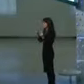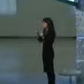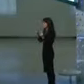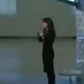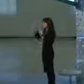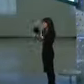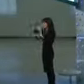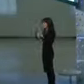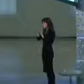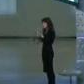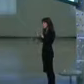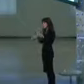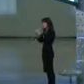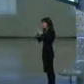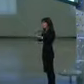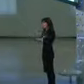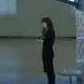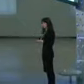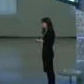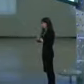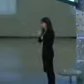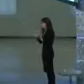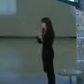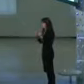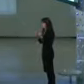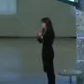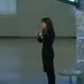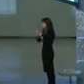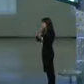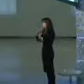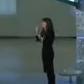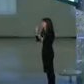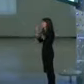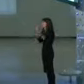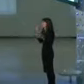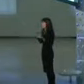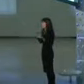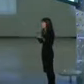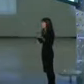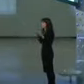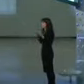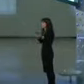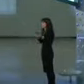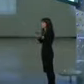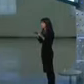thought I would highlight one of the issues that we have when we say adaptation does not count.